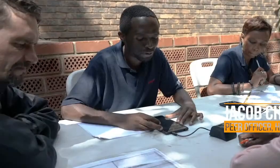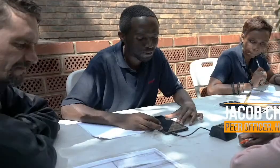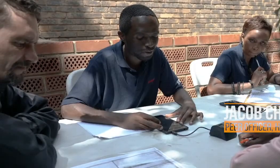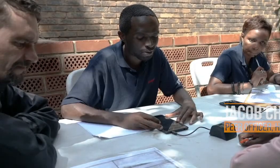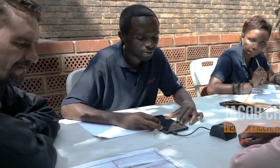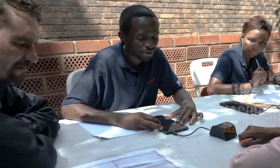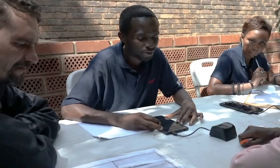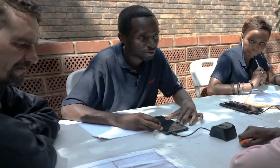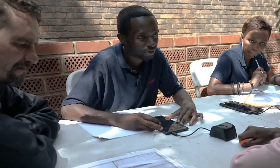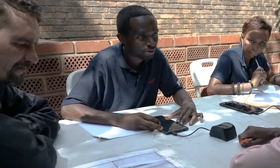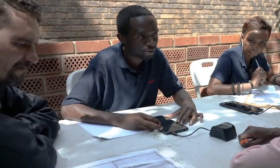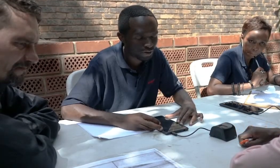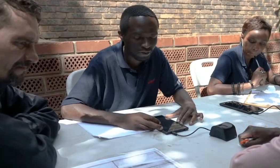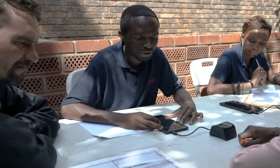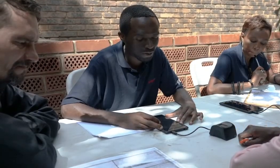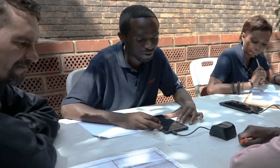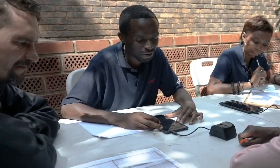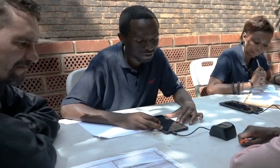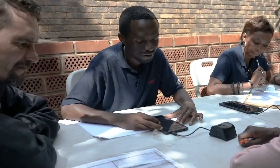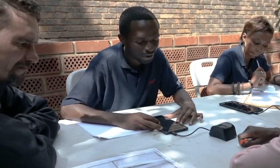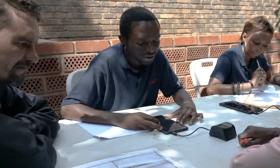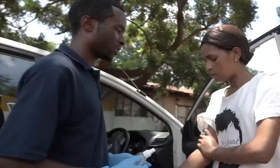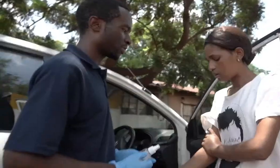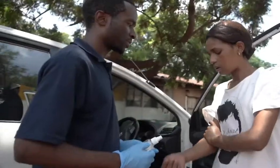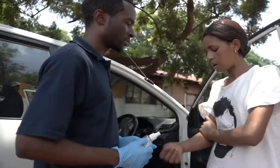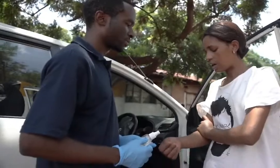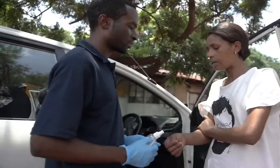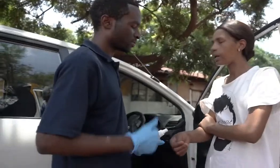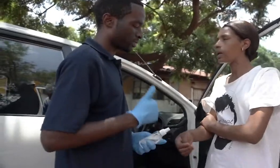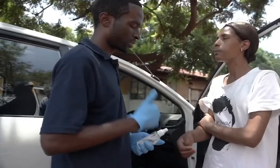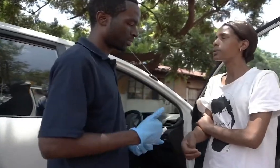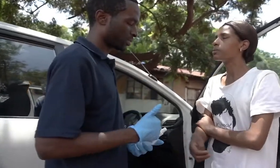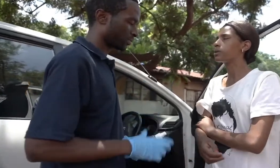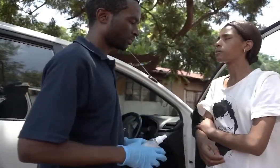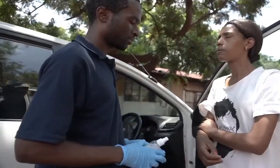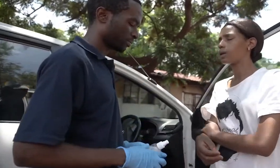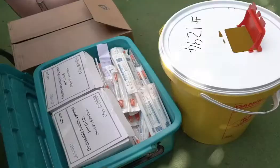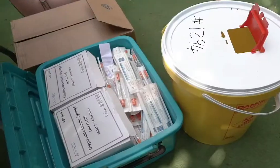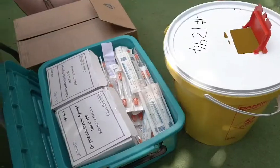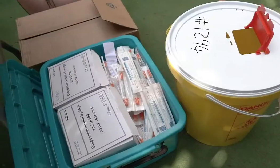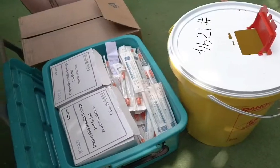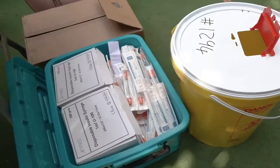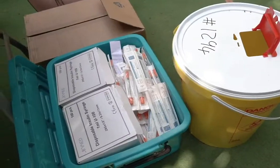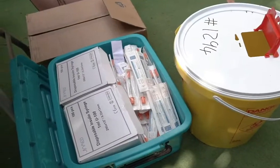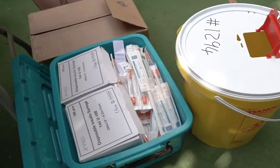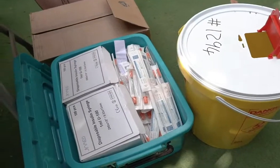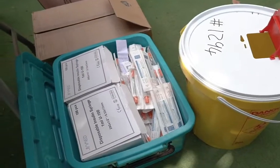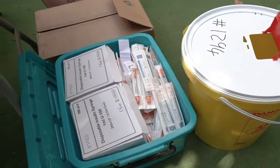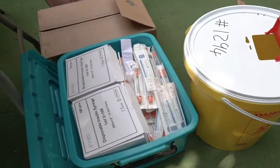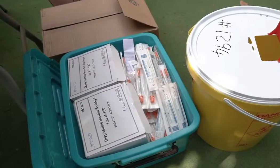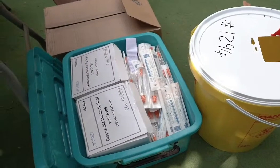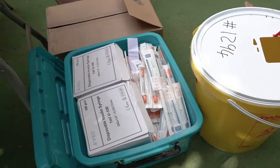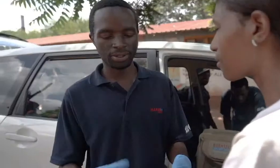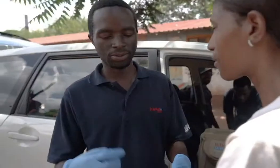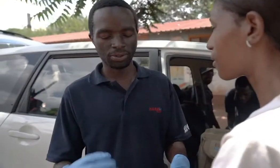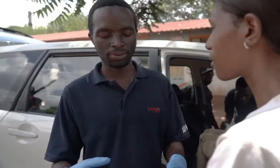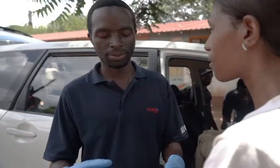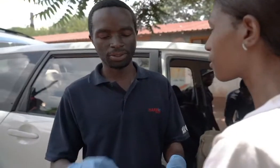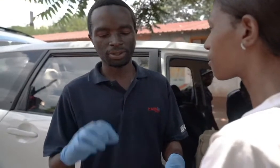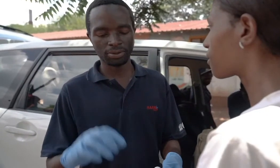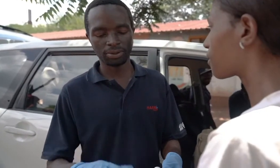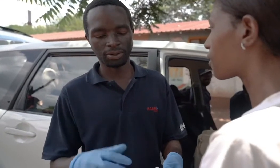do behavior change interventions. When we normally give out the needles, we normally tell people about